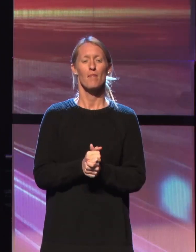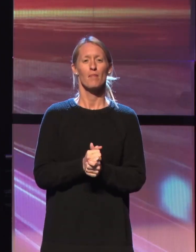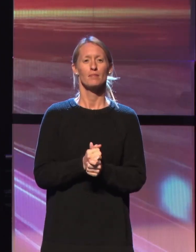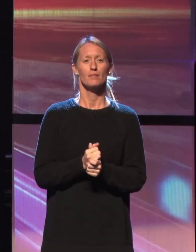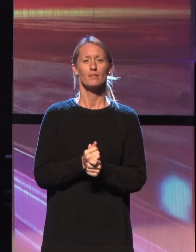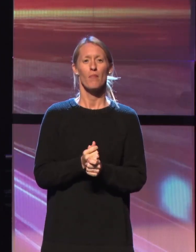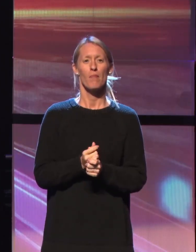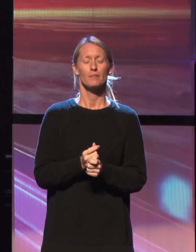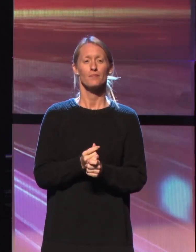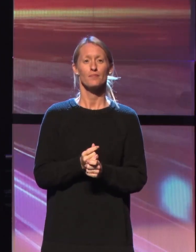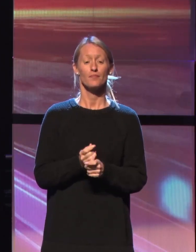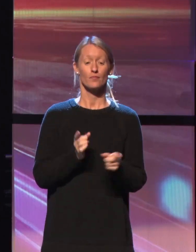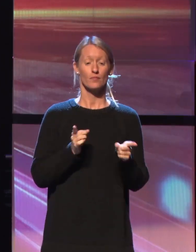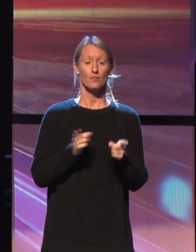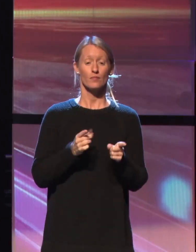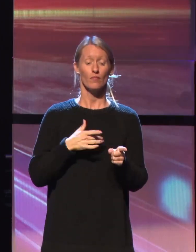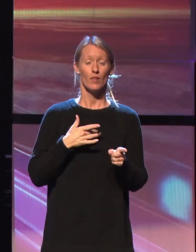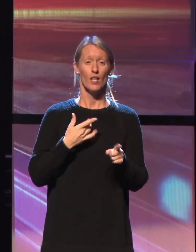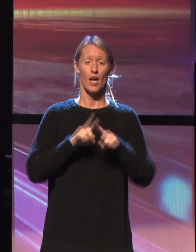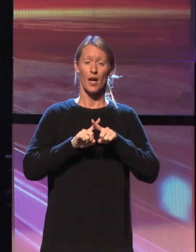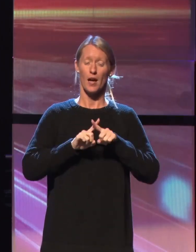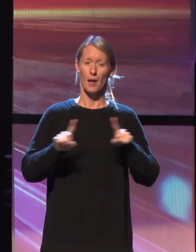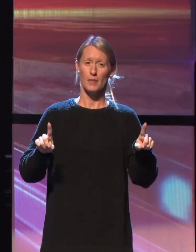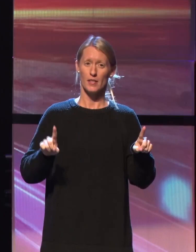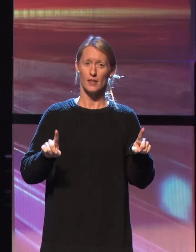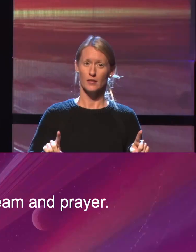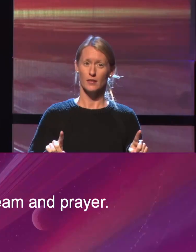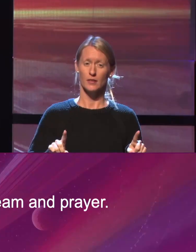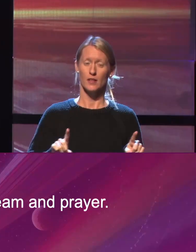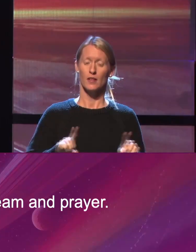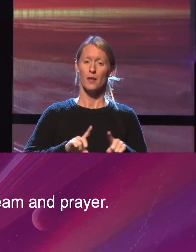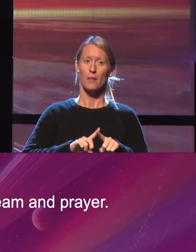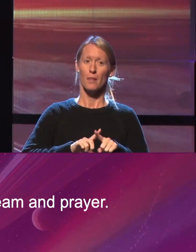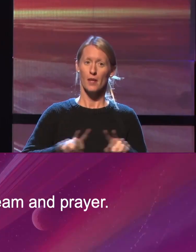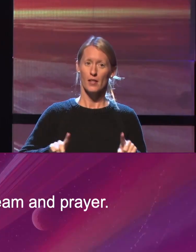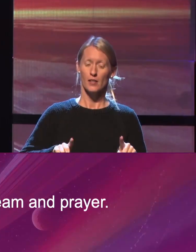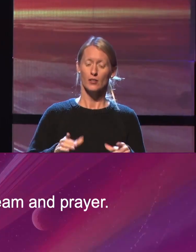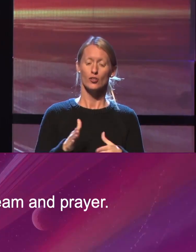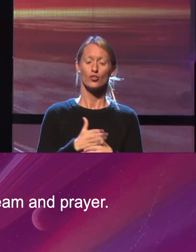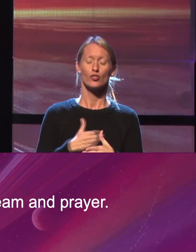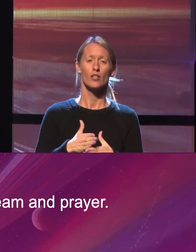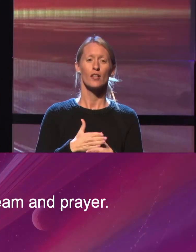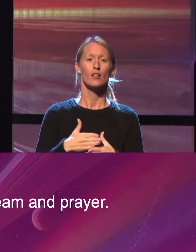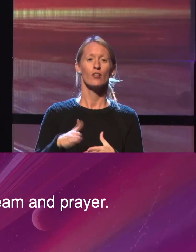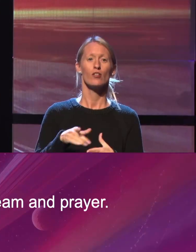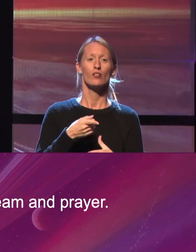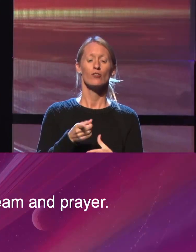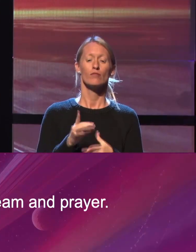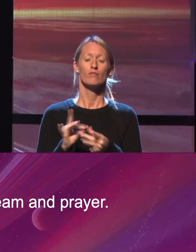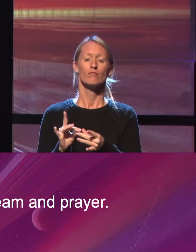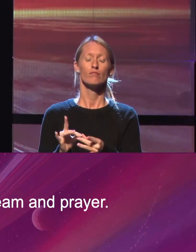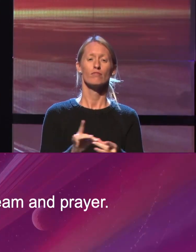Two what could feel very opposite, actually share the same dream and the same prayer.